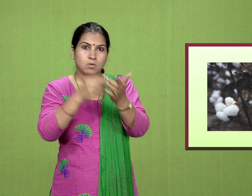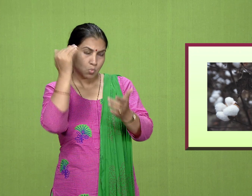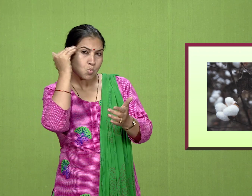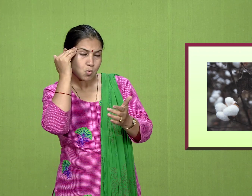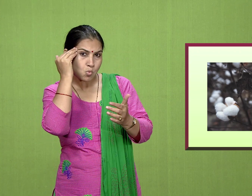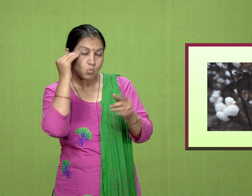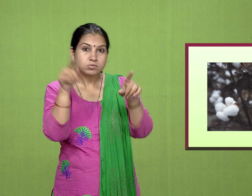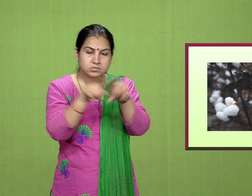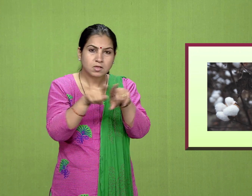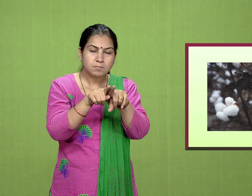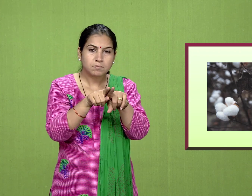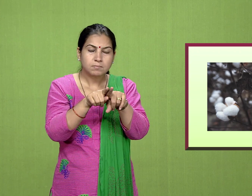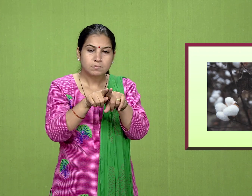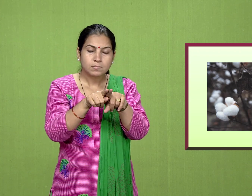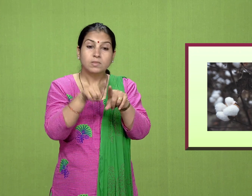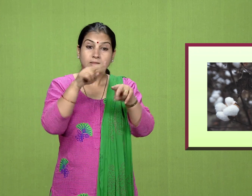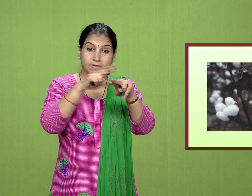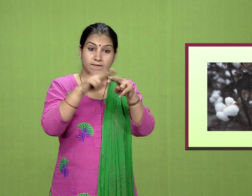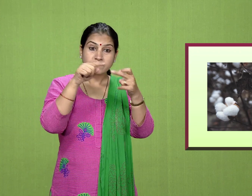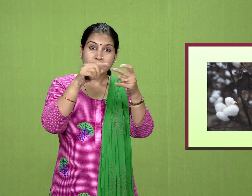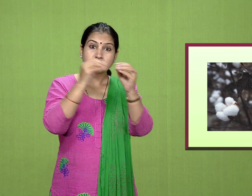also about the different kinds of fiber.